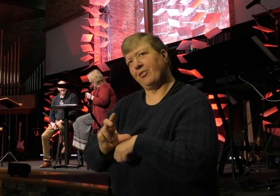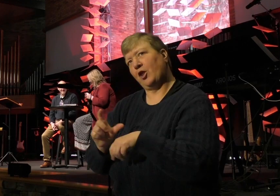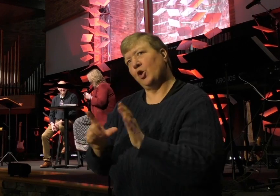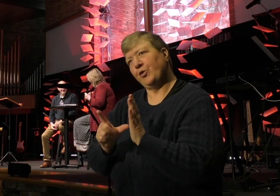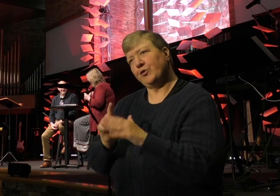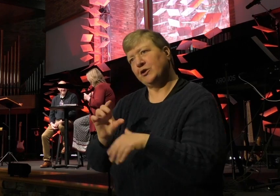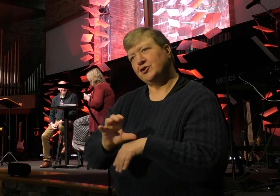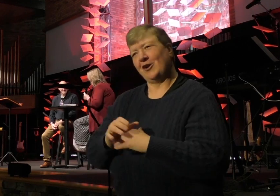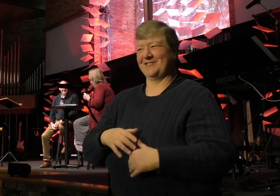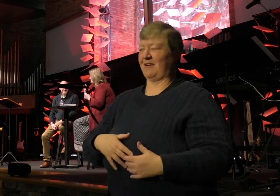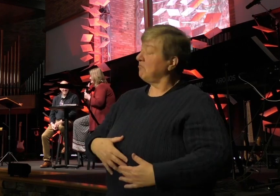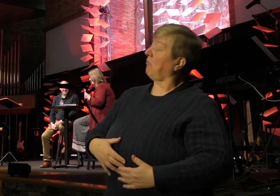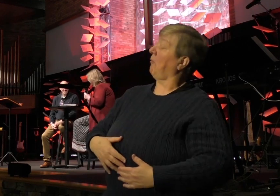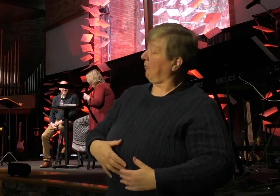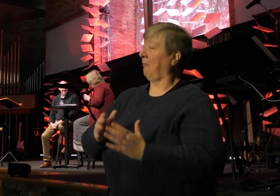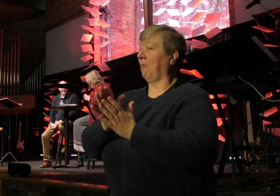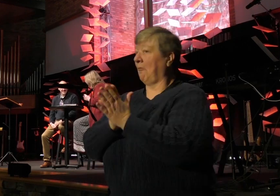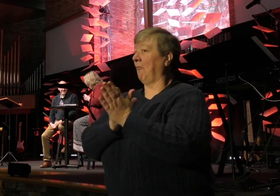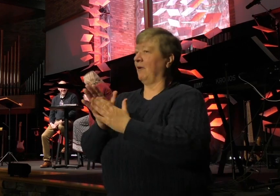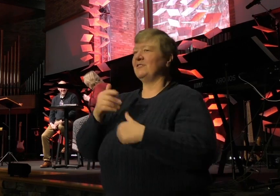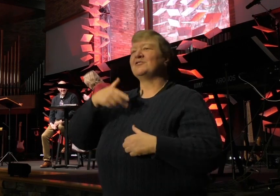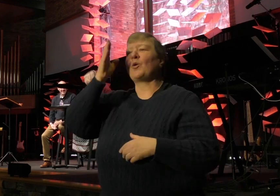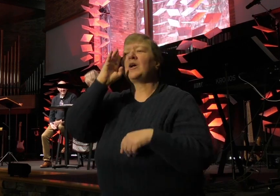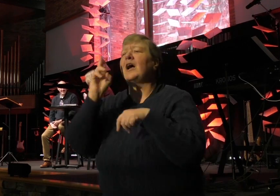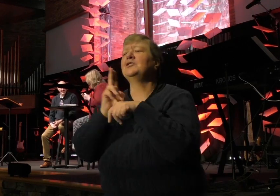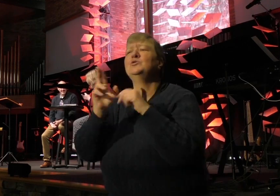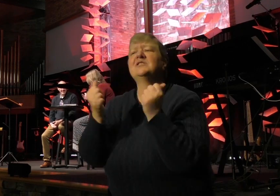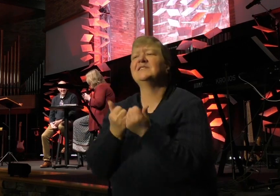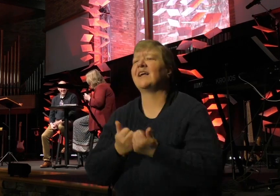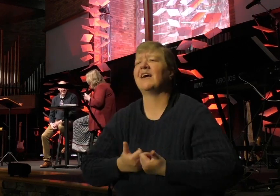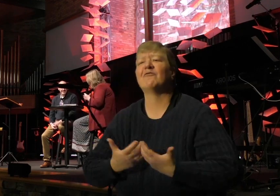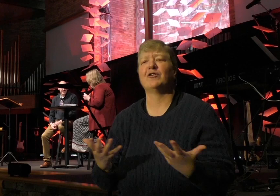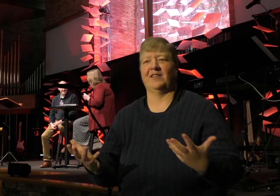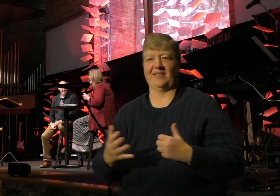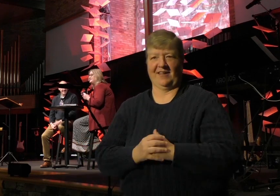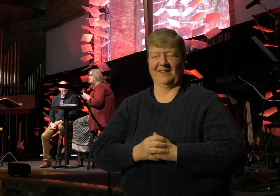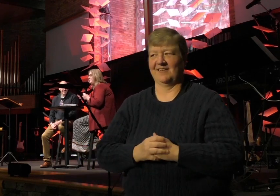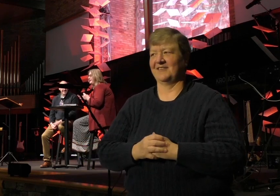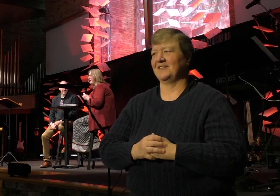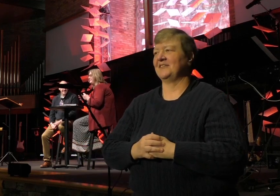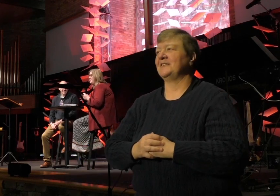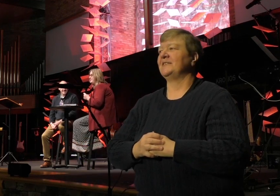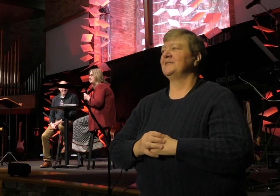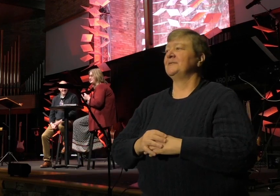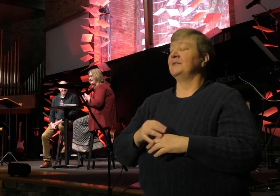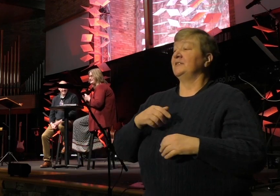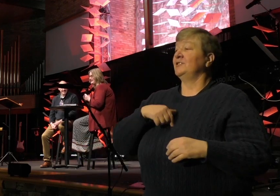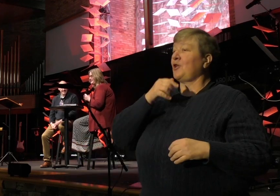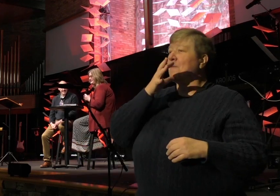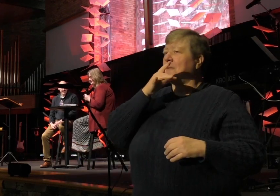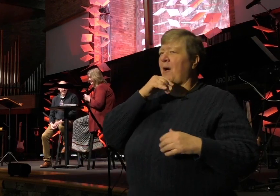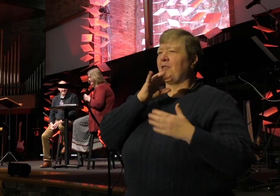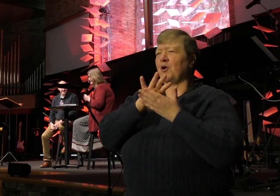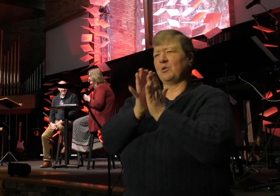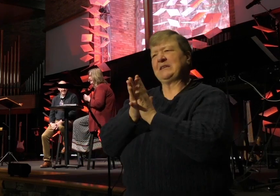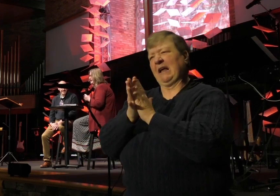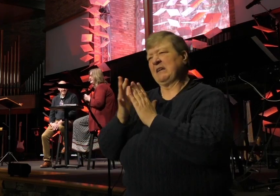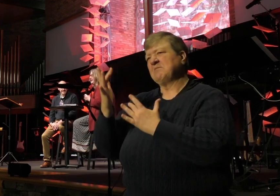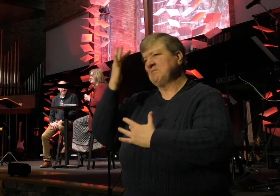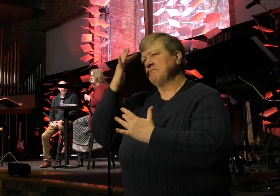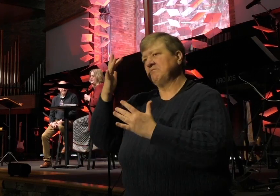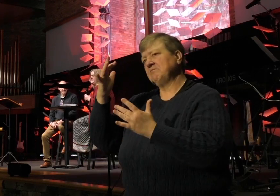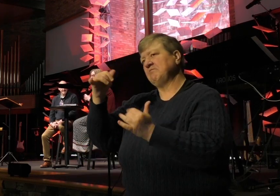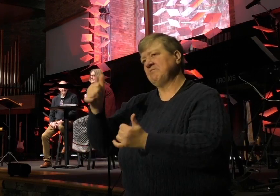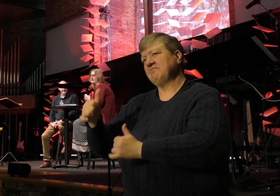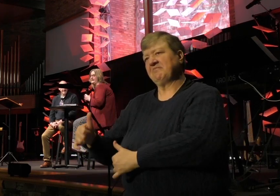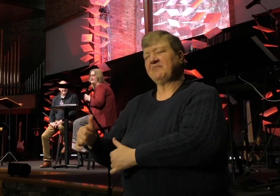that was pretty exciting. So God uses everything. So At this point, my mother was getting sicker and sicker, and